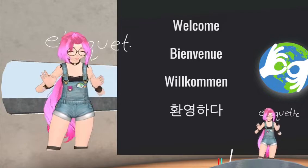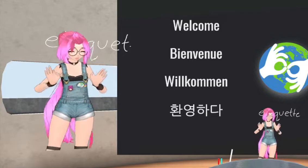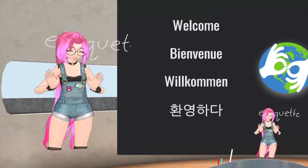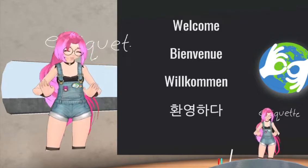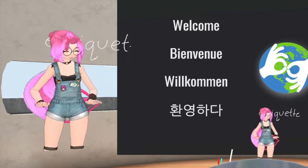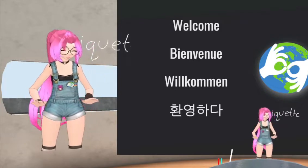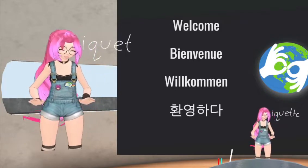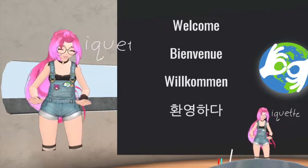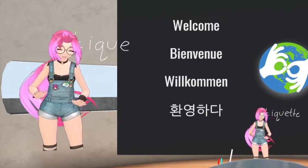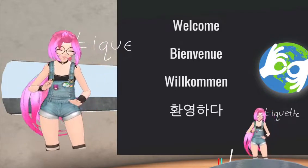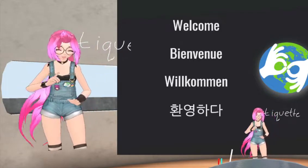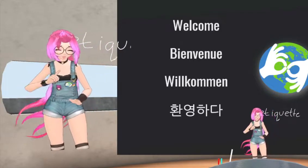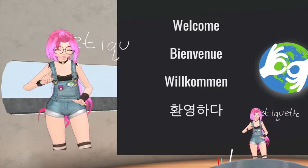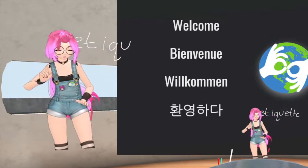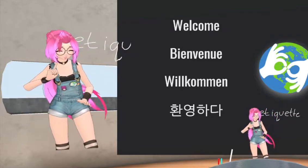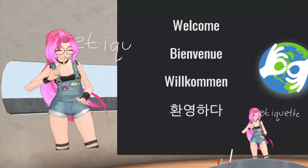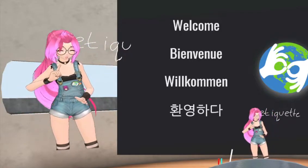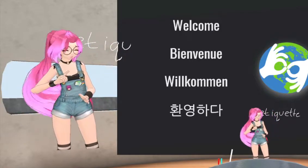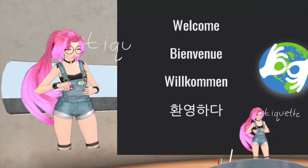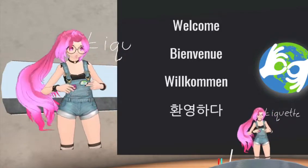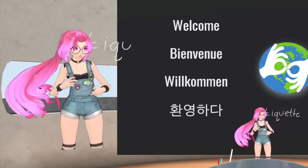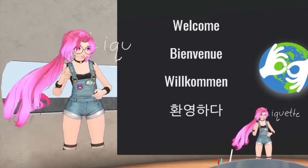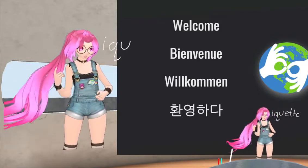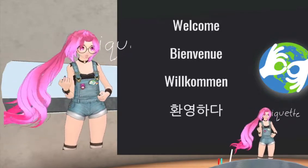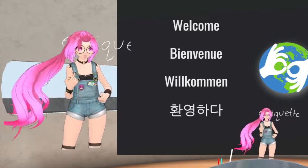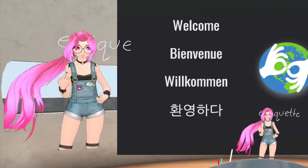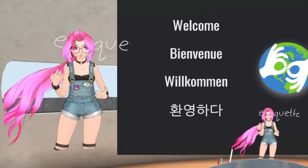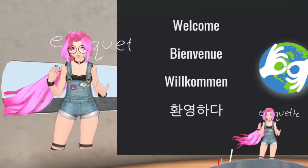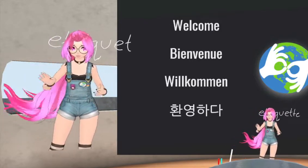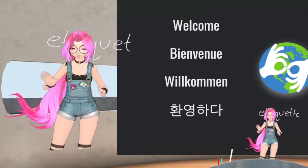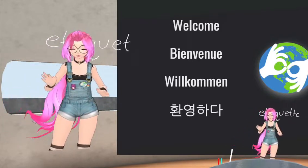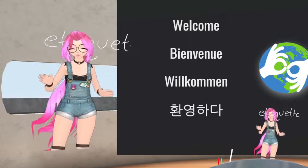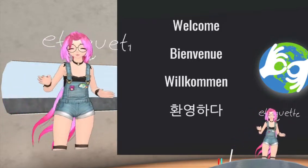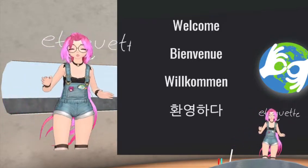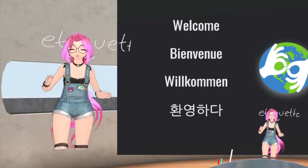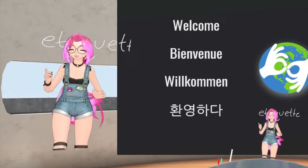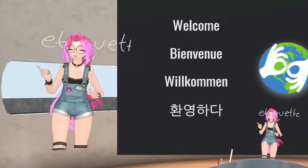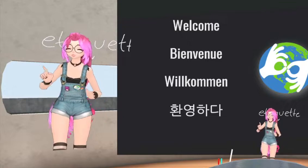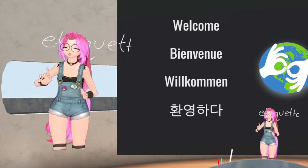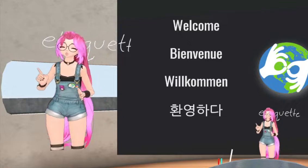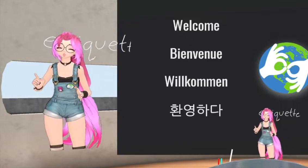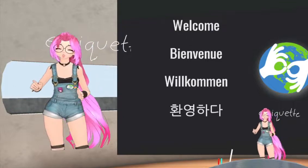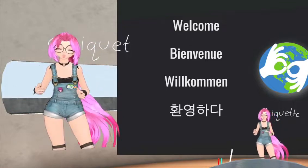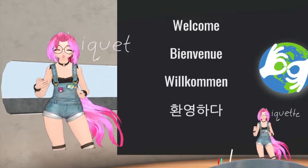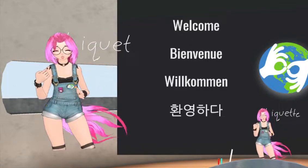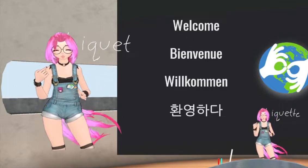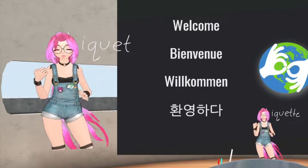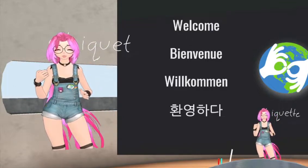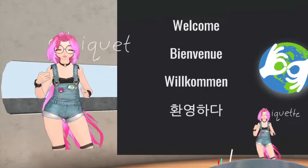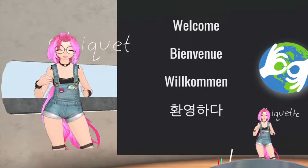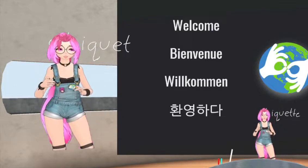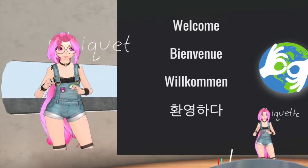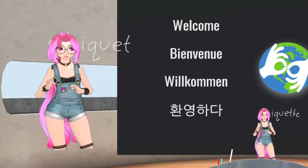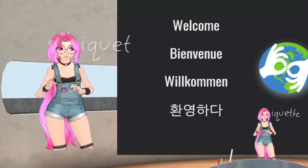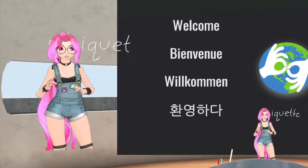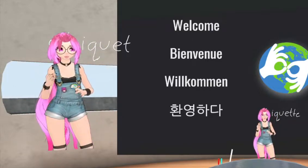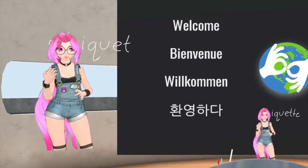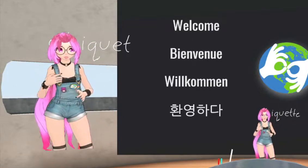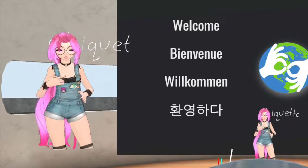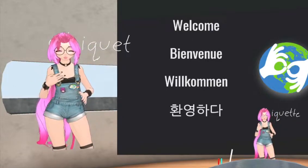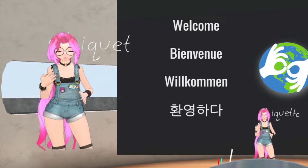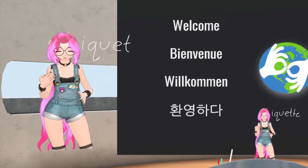and then, you know, just be respectful to everyone. I always say, like, there's no such thing as a stupid question. So